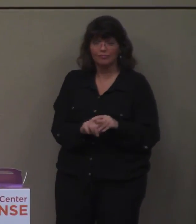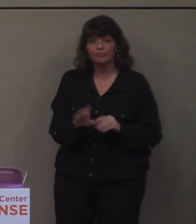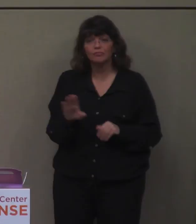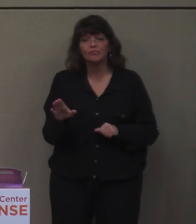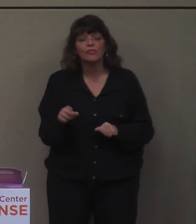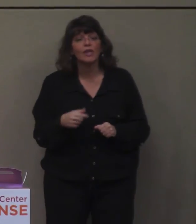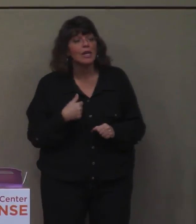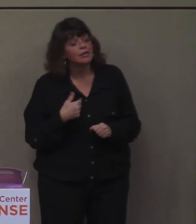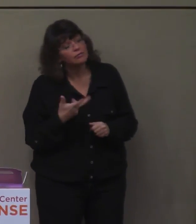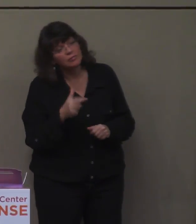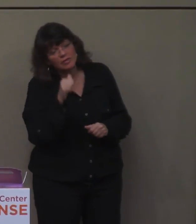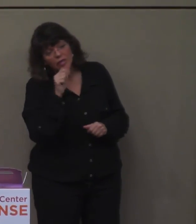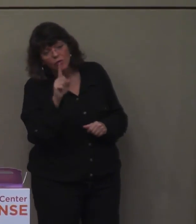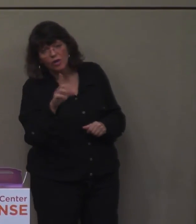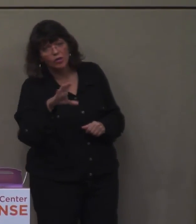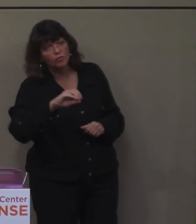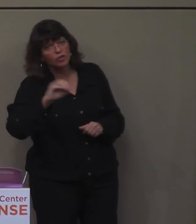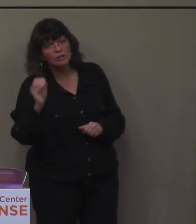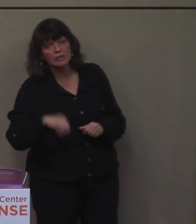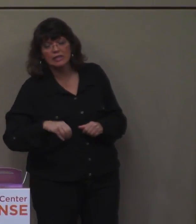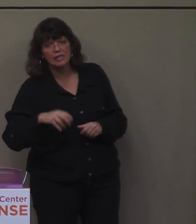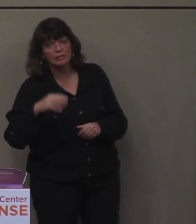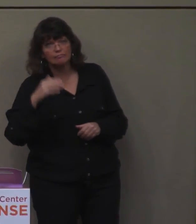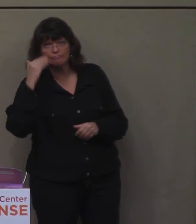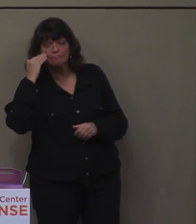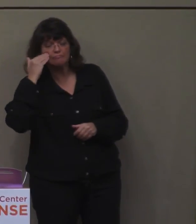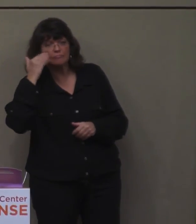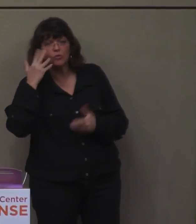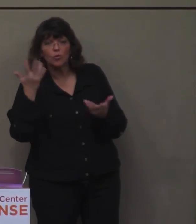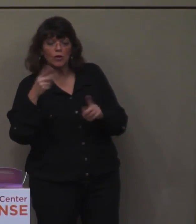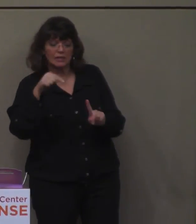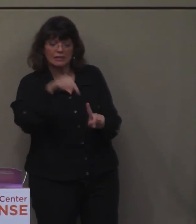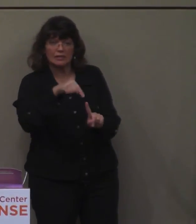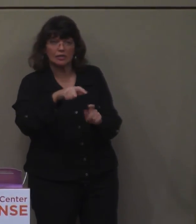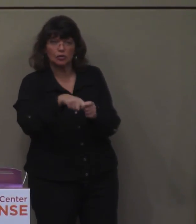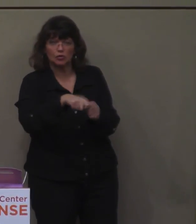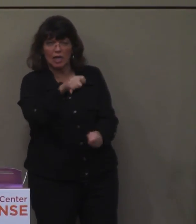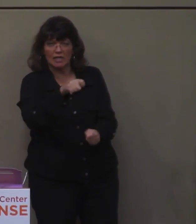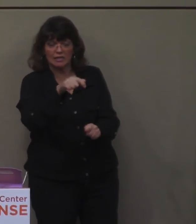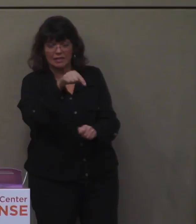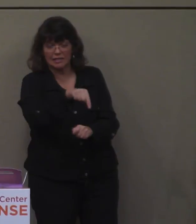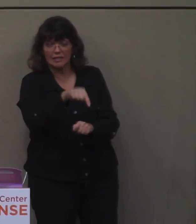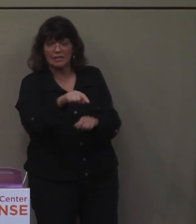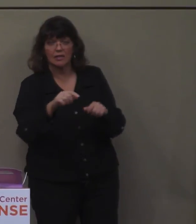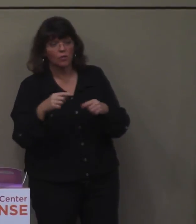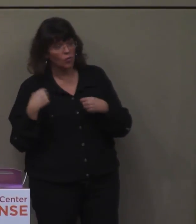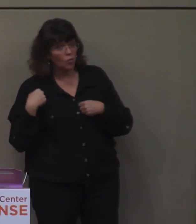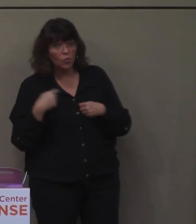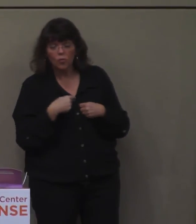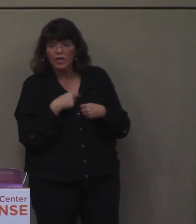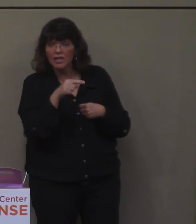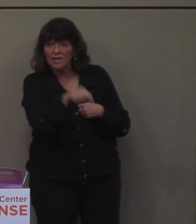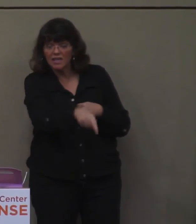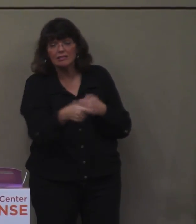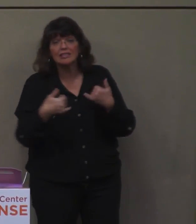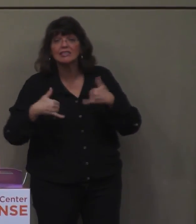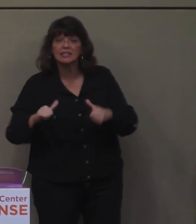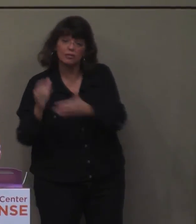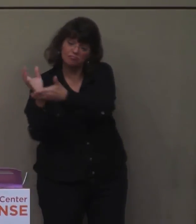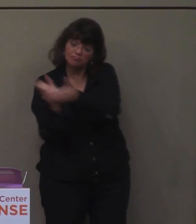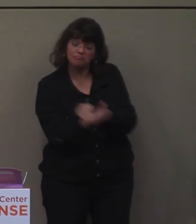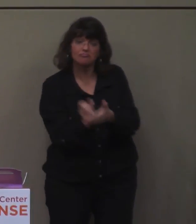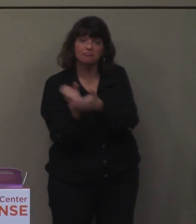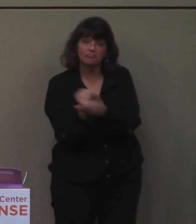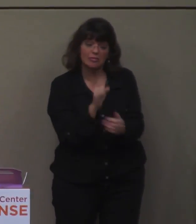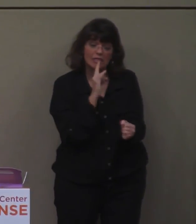is. I know that at Frontier, we are actively still doing intakes, and we've been busy as ever. So we're still seeing a lot of people coming through